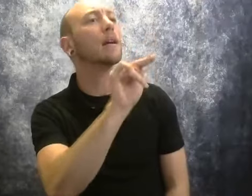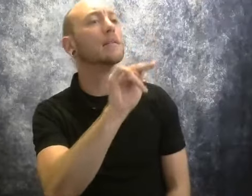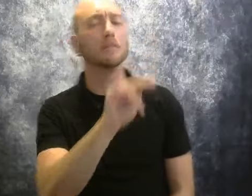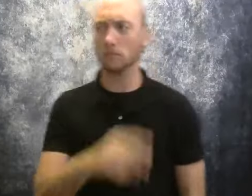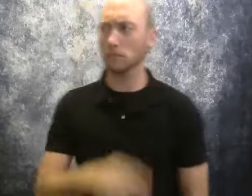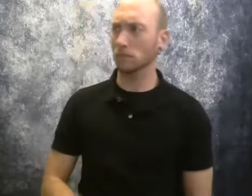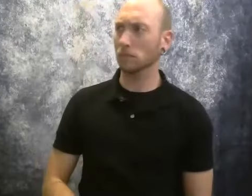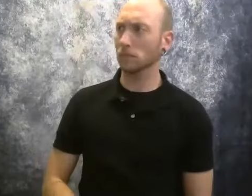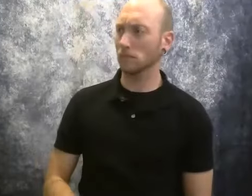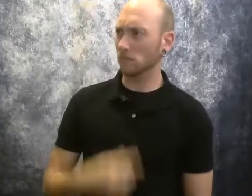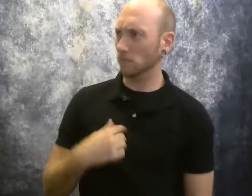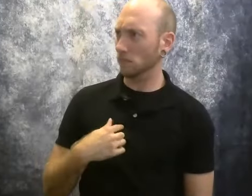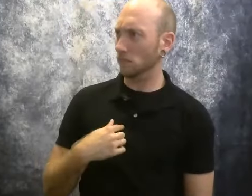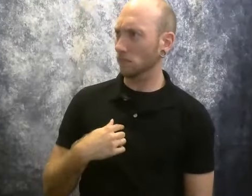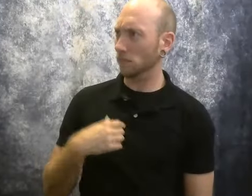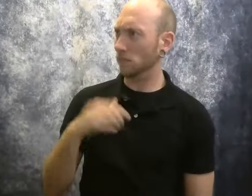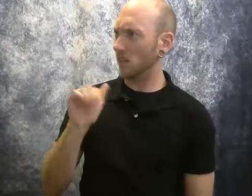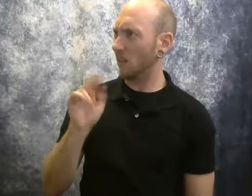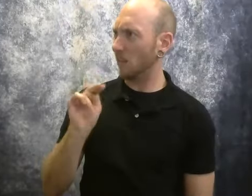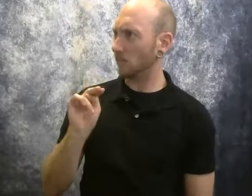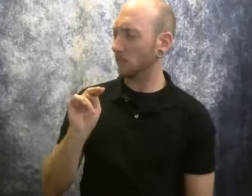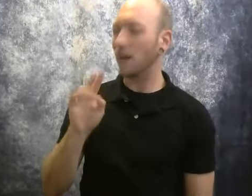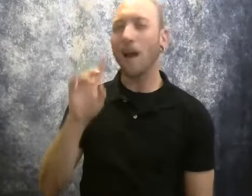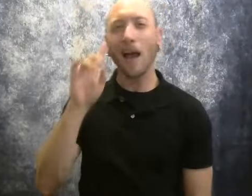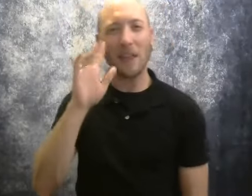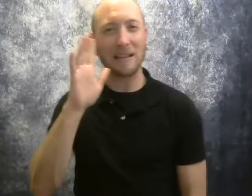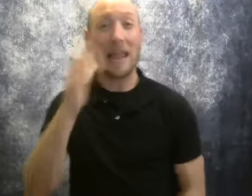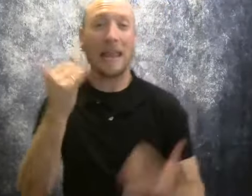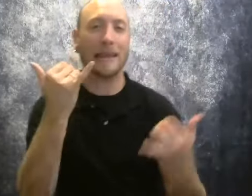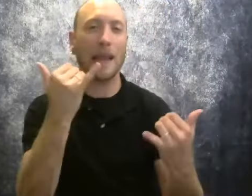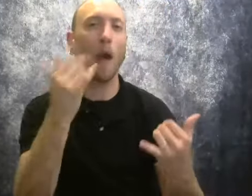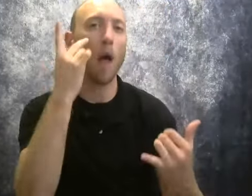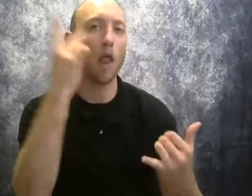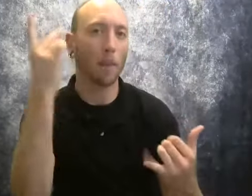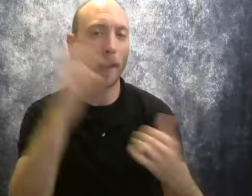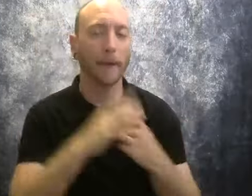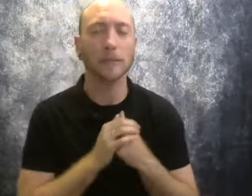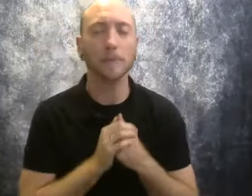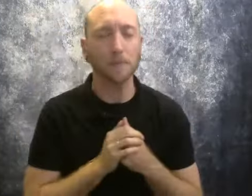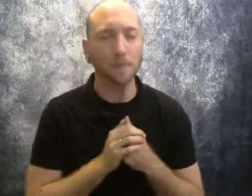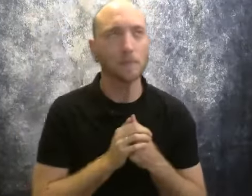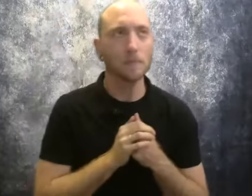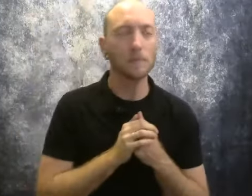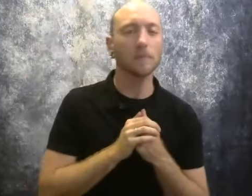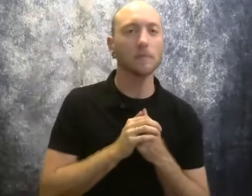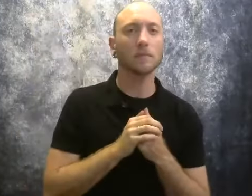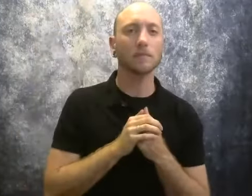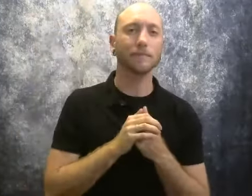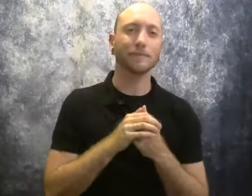Al-Anon." And I said, well, and I suppose by that time, when again,